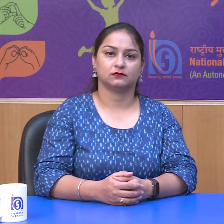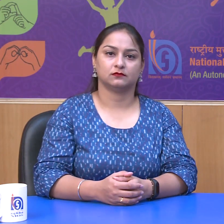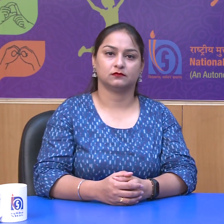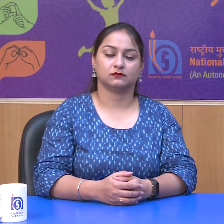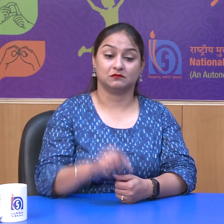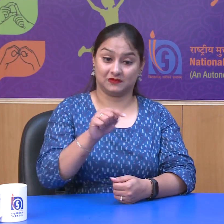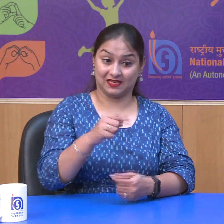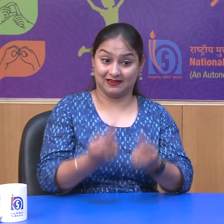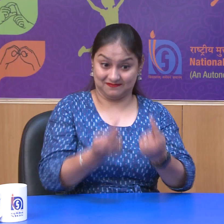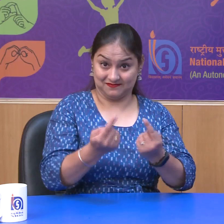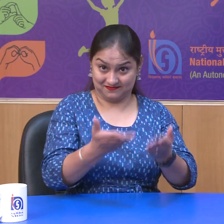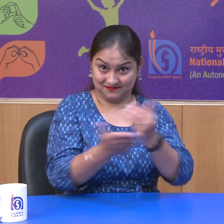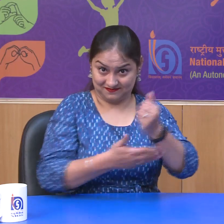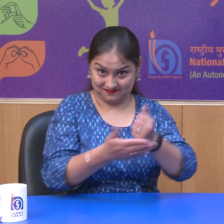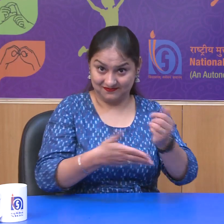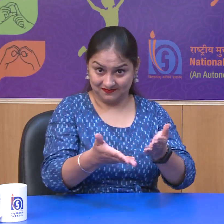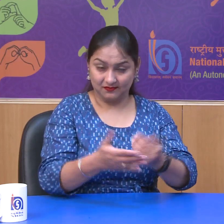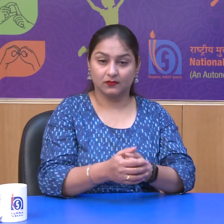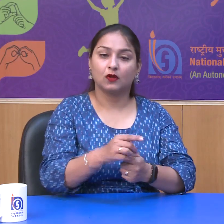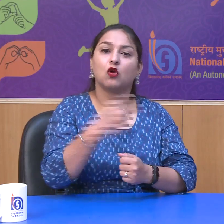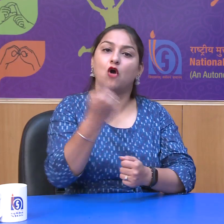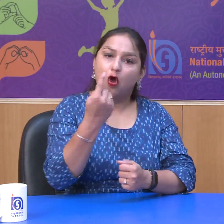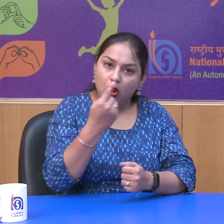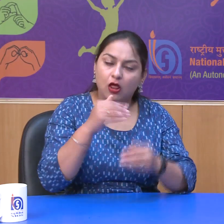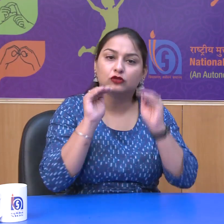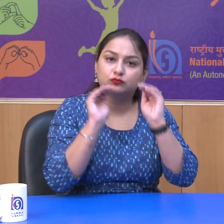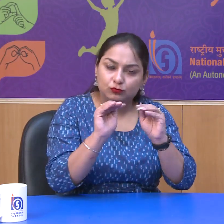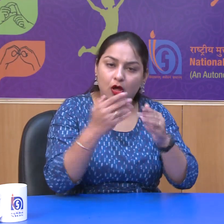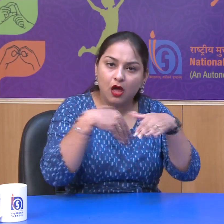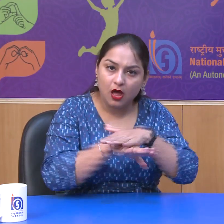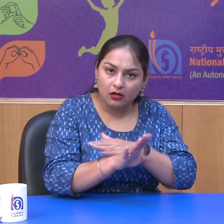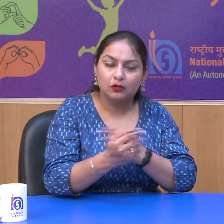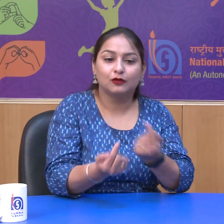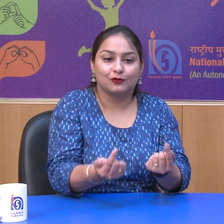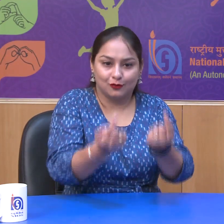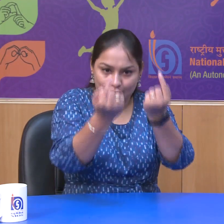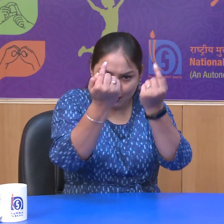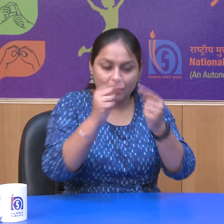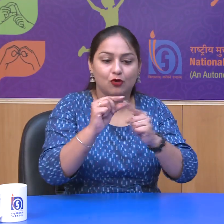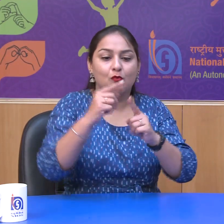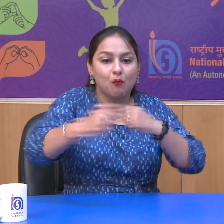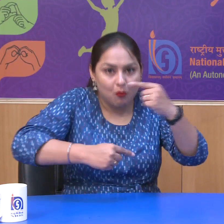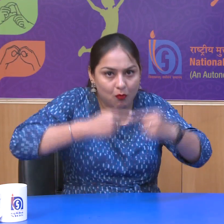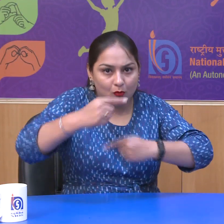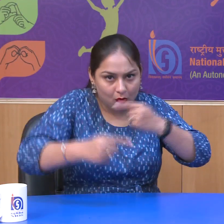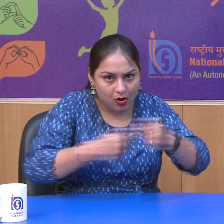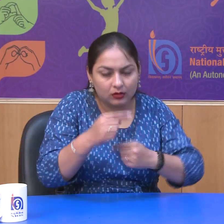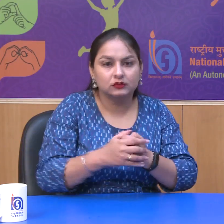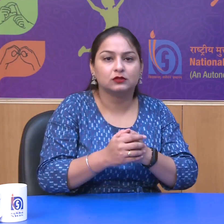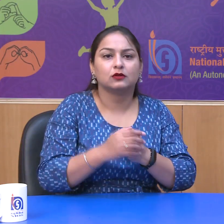This type of agriculture involves growing and processing of a single cash